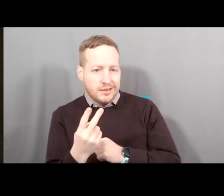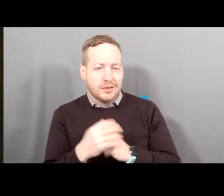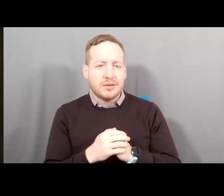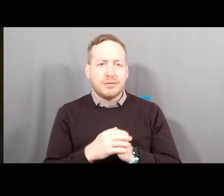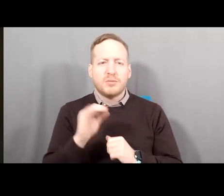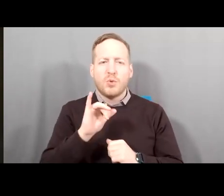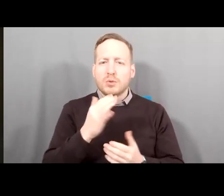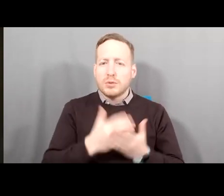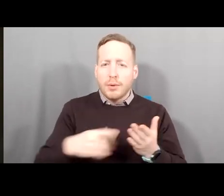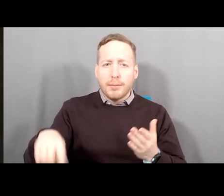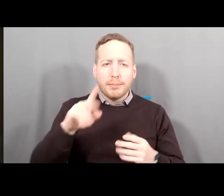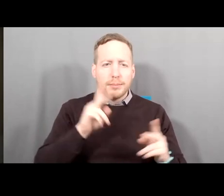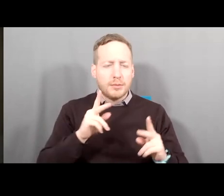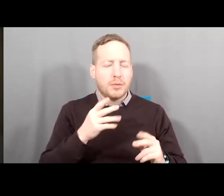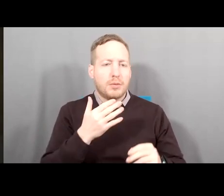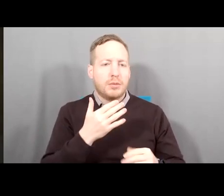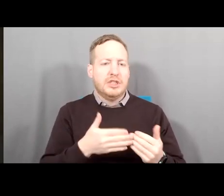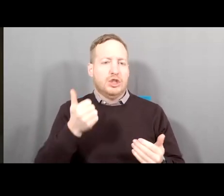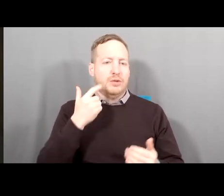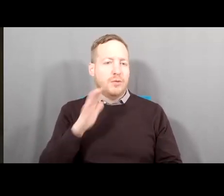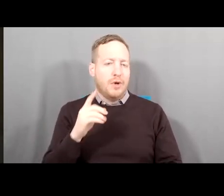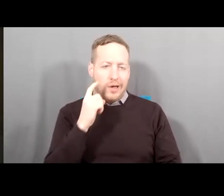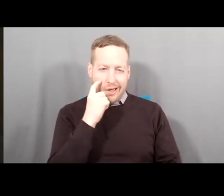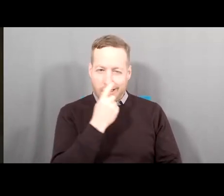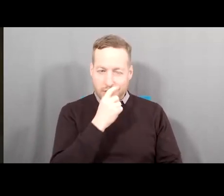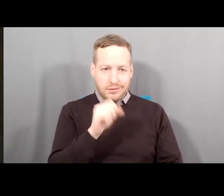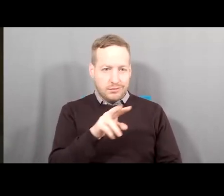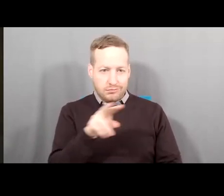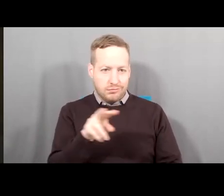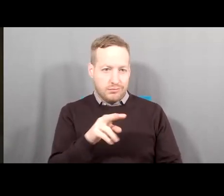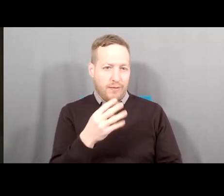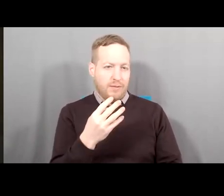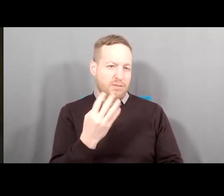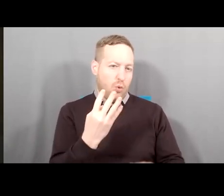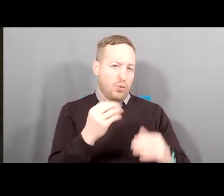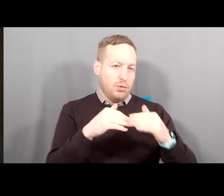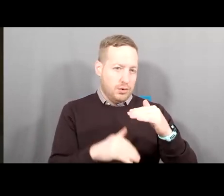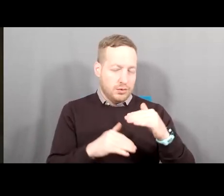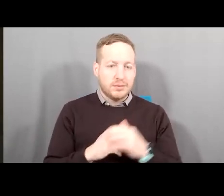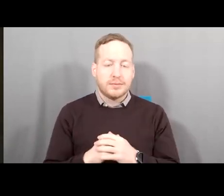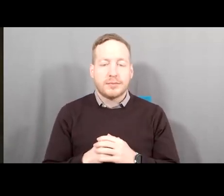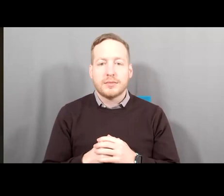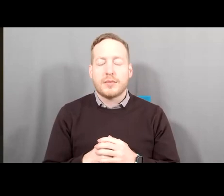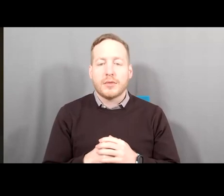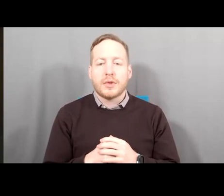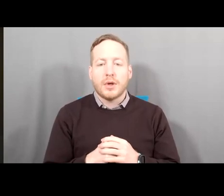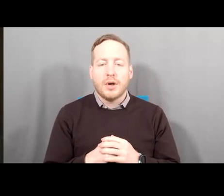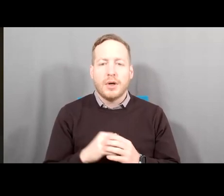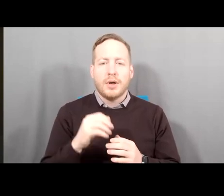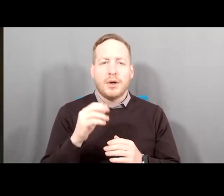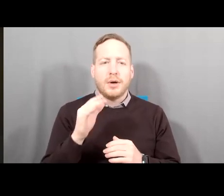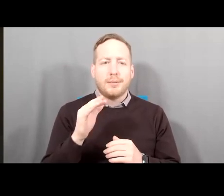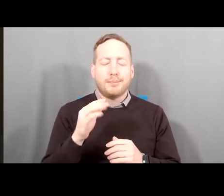4 because we're recording this and we want to have everybody be visible. It's easier on the eyes to see 4